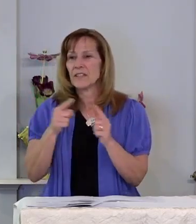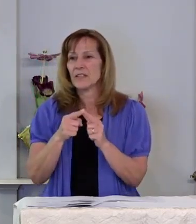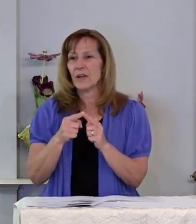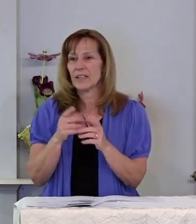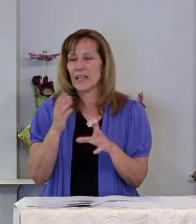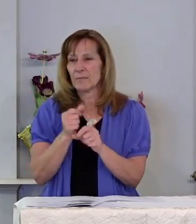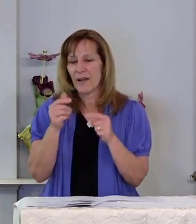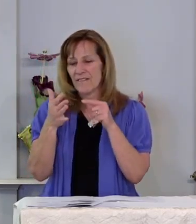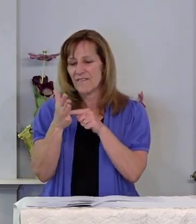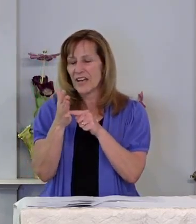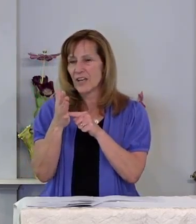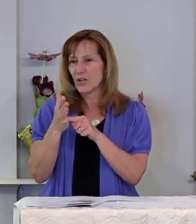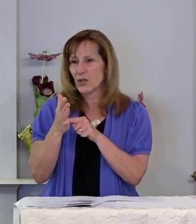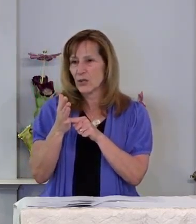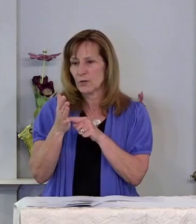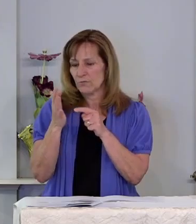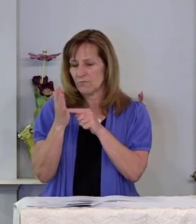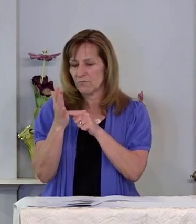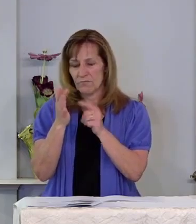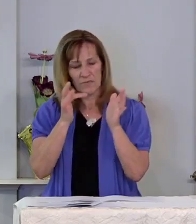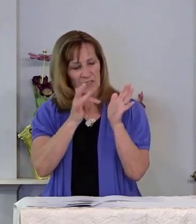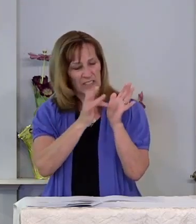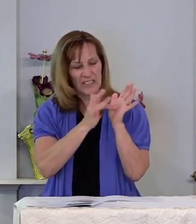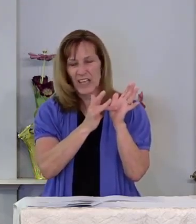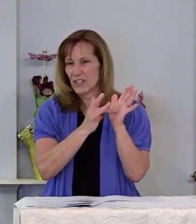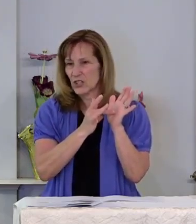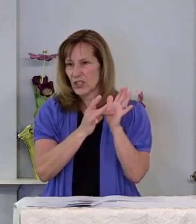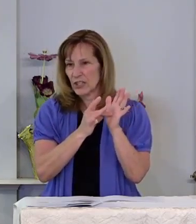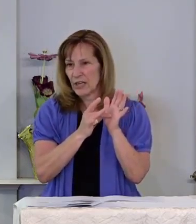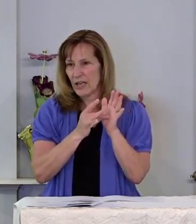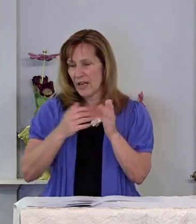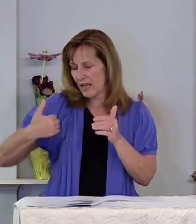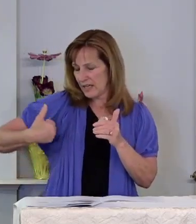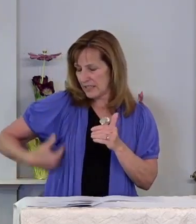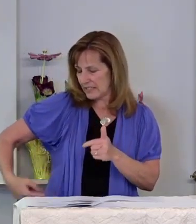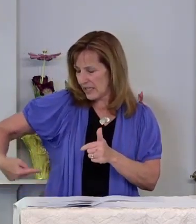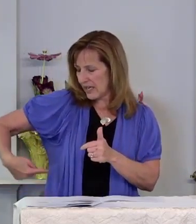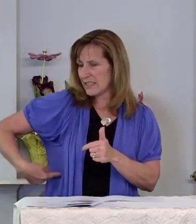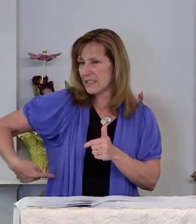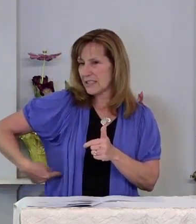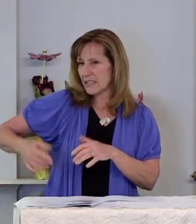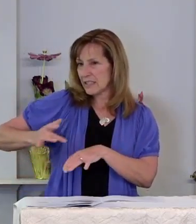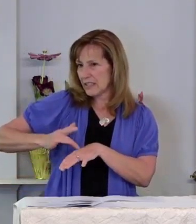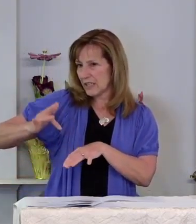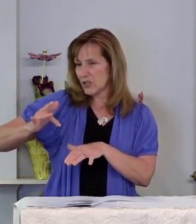put my finger where the nails were and put my hand into his side."